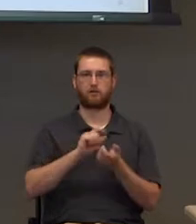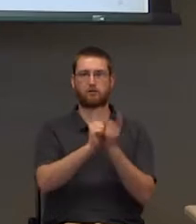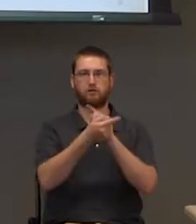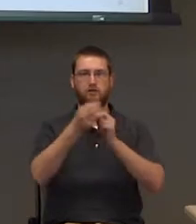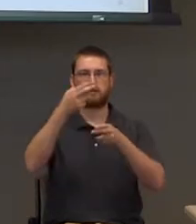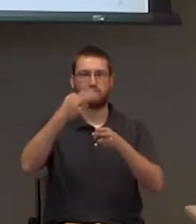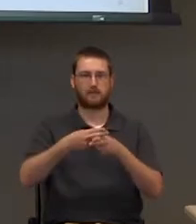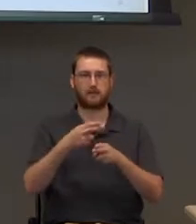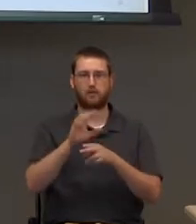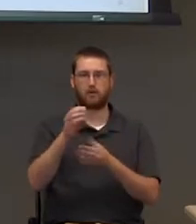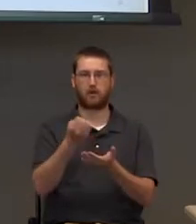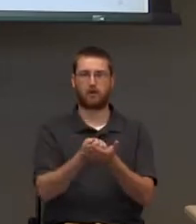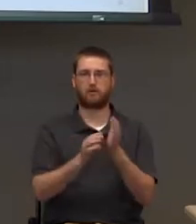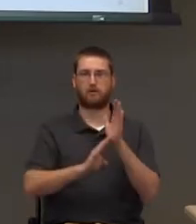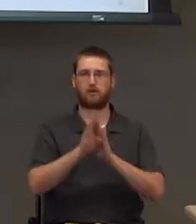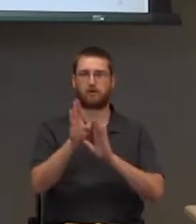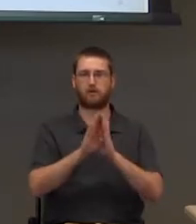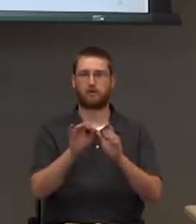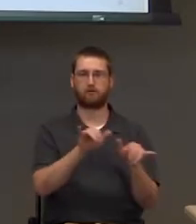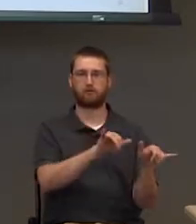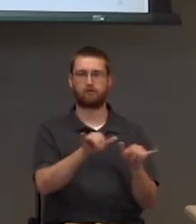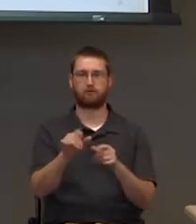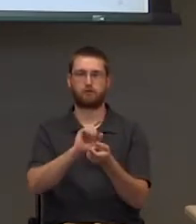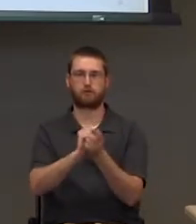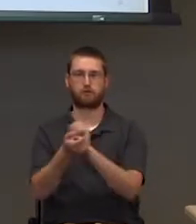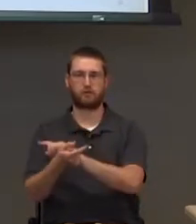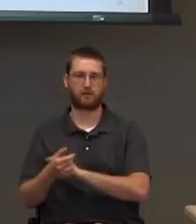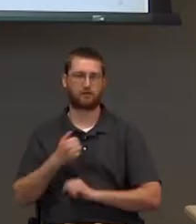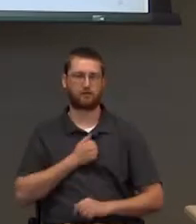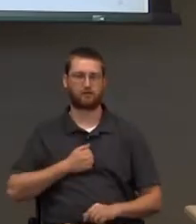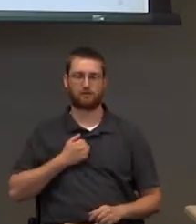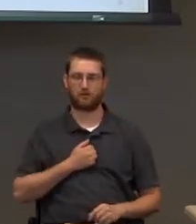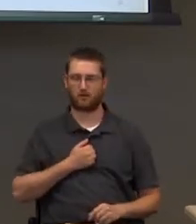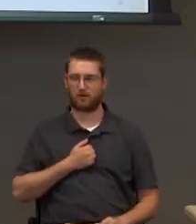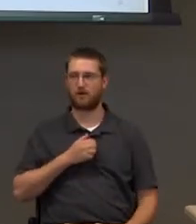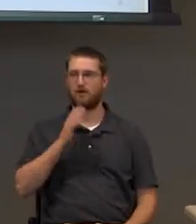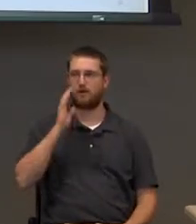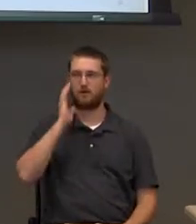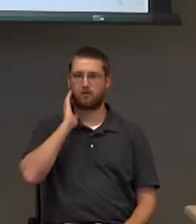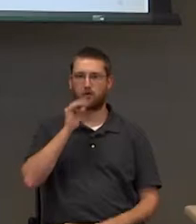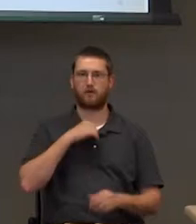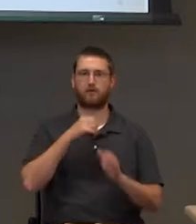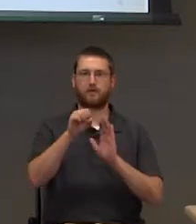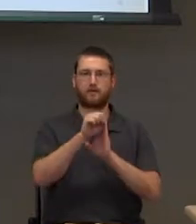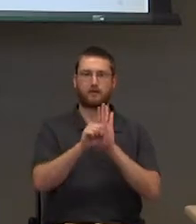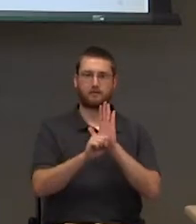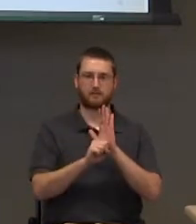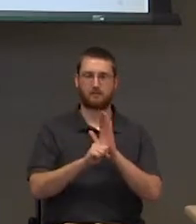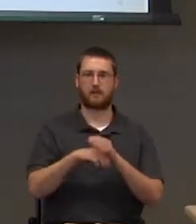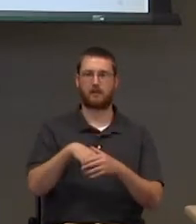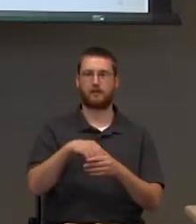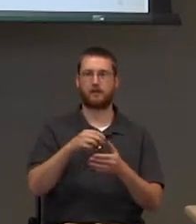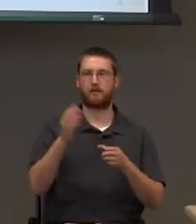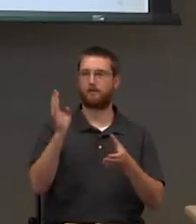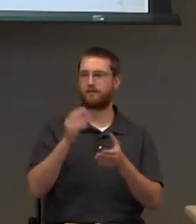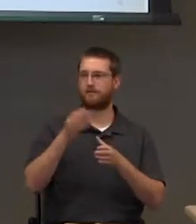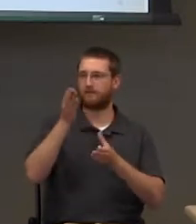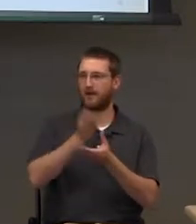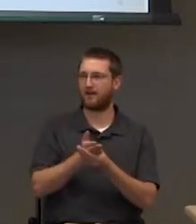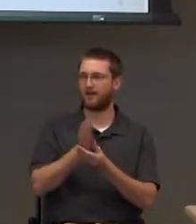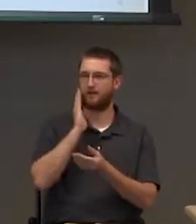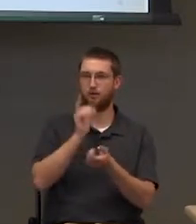Development Organization. Unilaterally, I've changed it for you. You'll get the State Corporation Commission filings in a matter of days